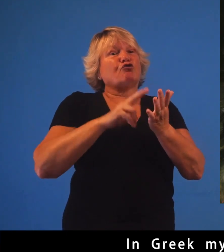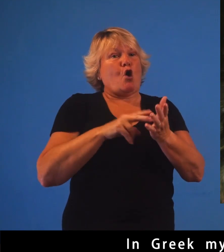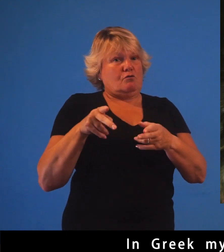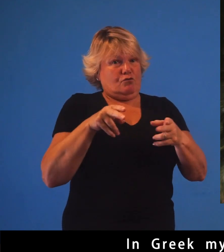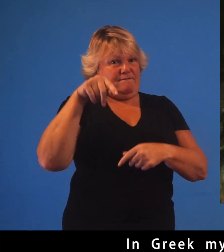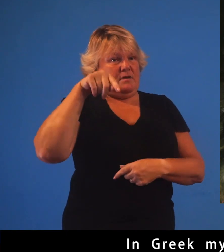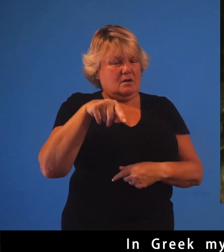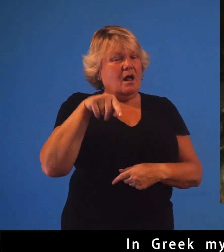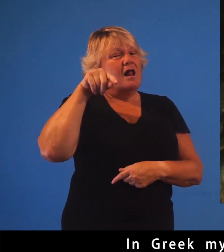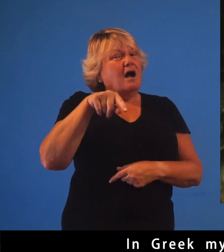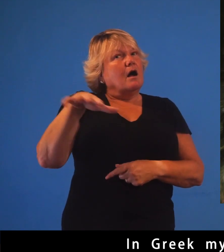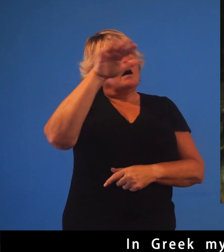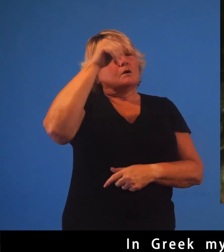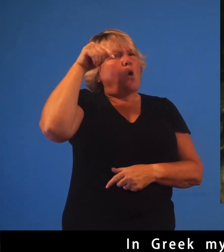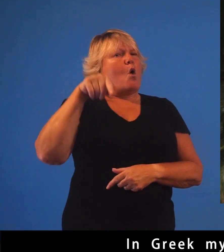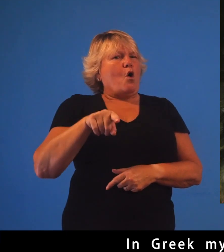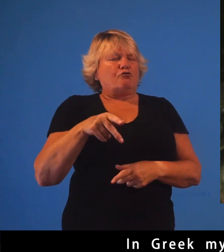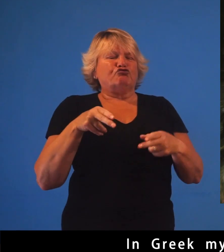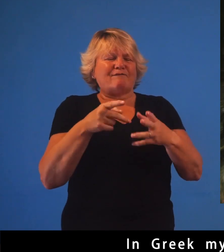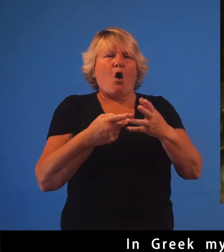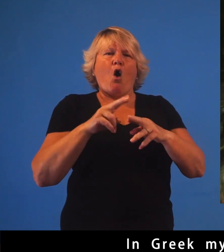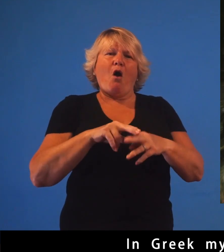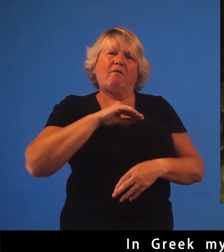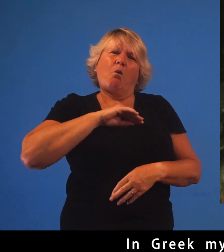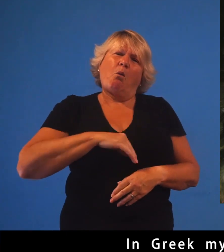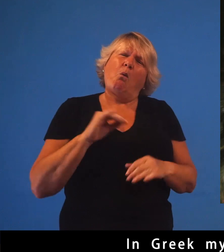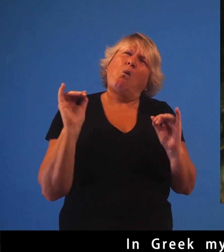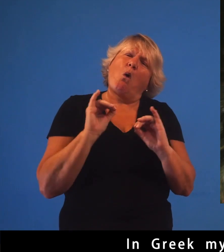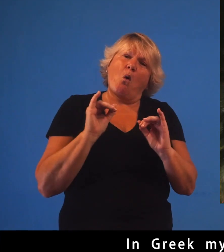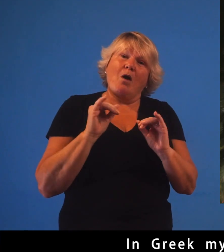mythology, Acheron was known as the river of woe,